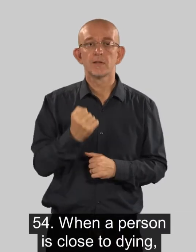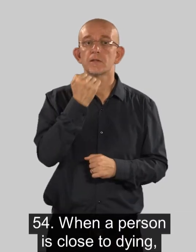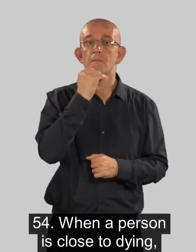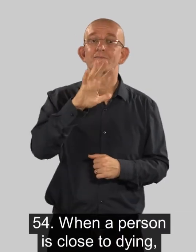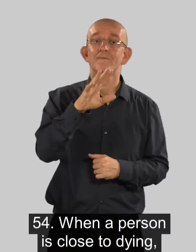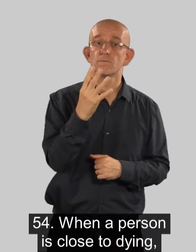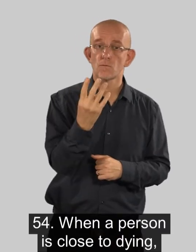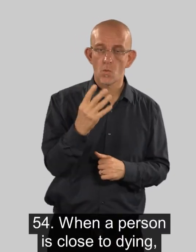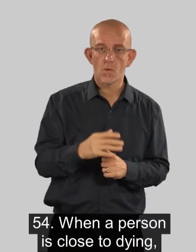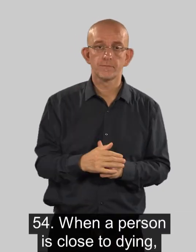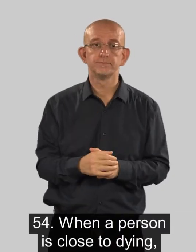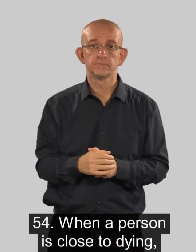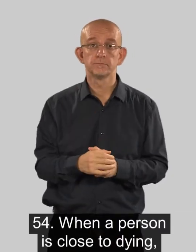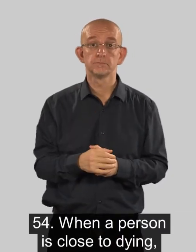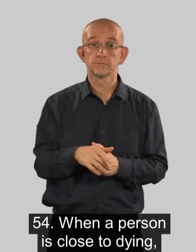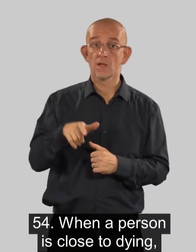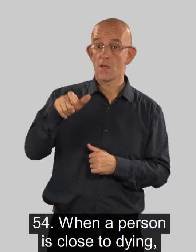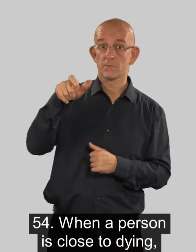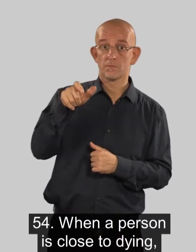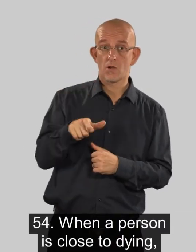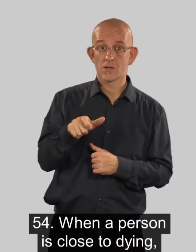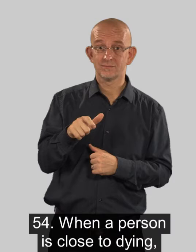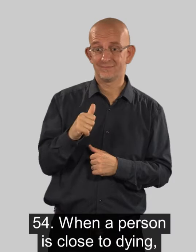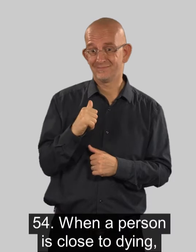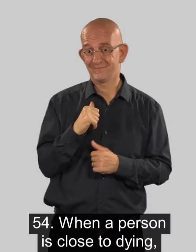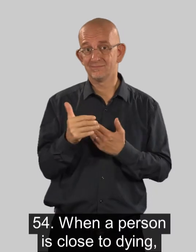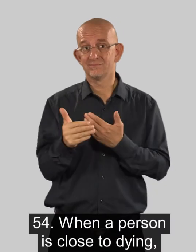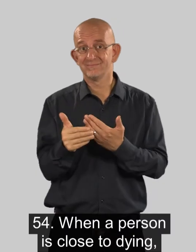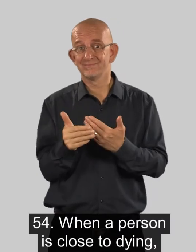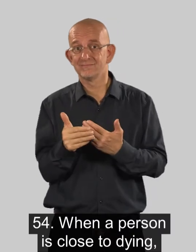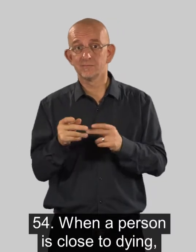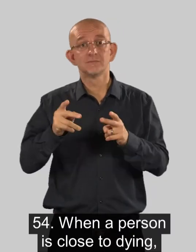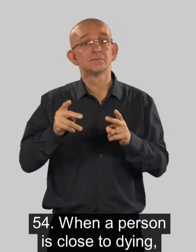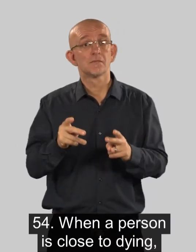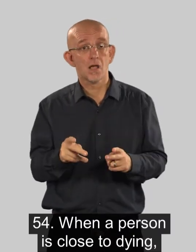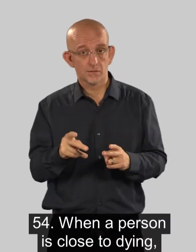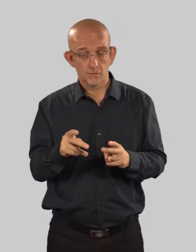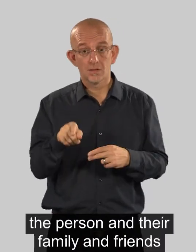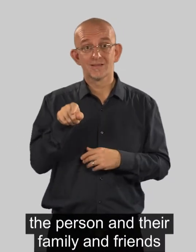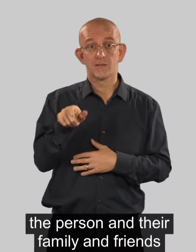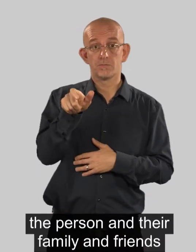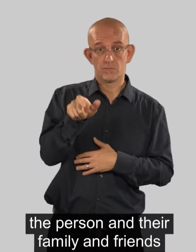54. When a person is close to dying, the person and their family and